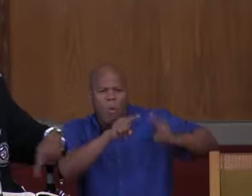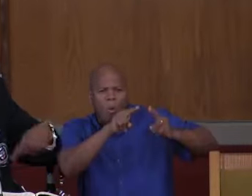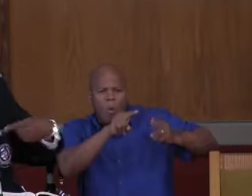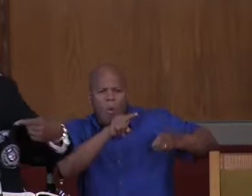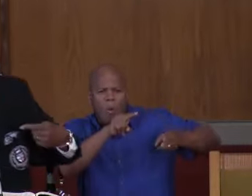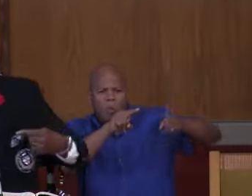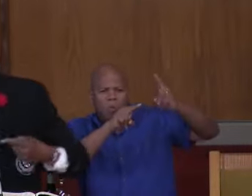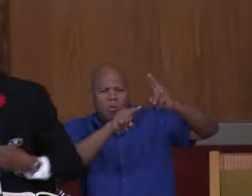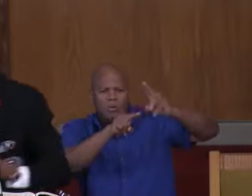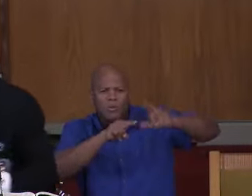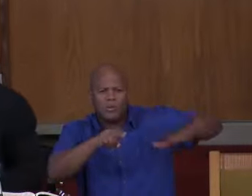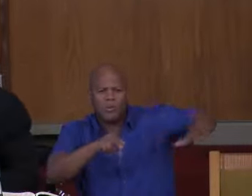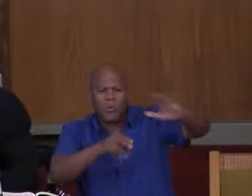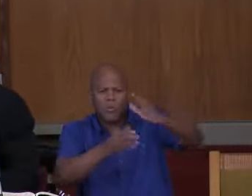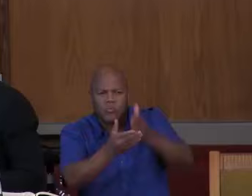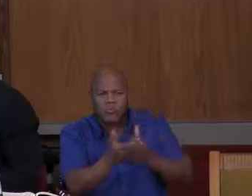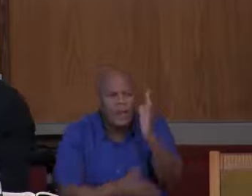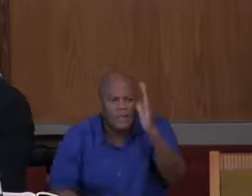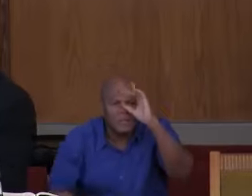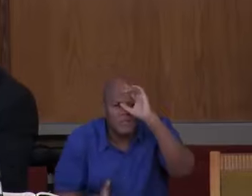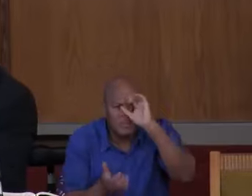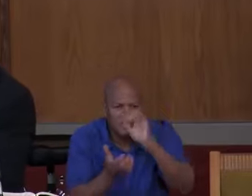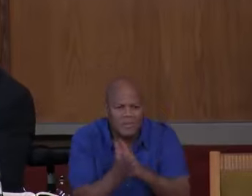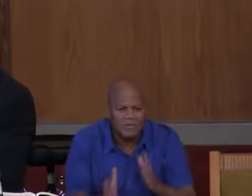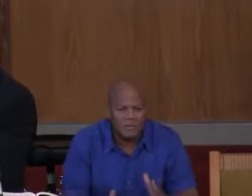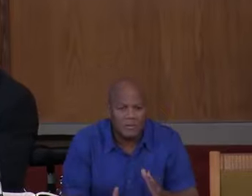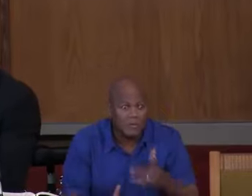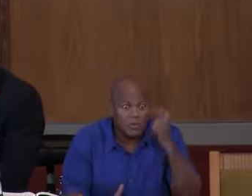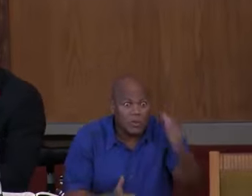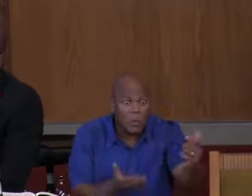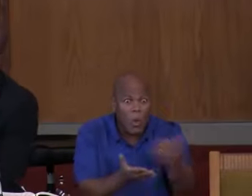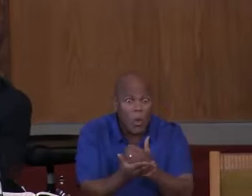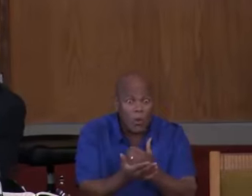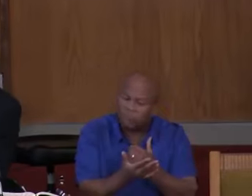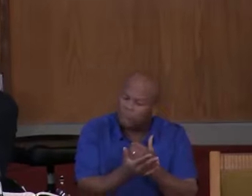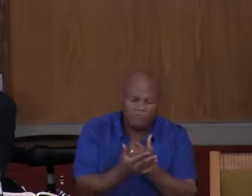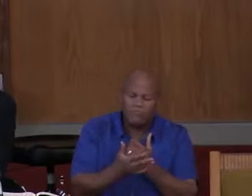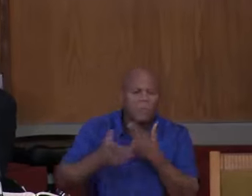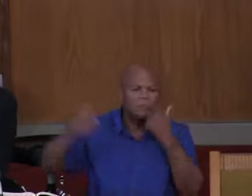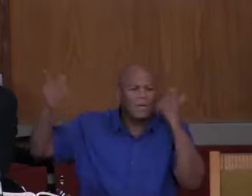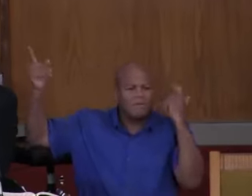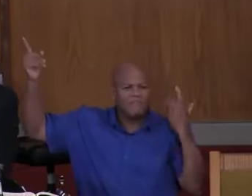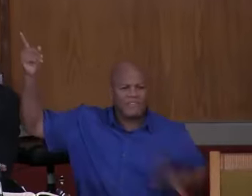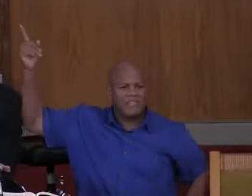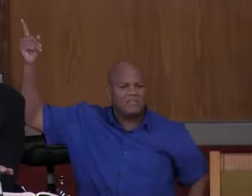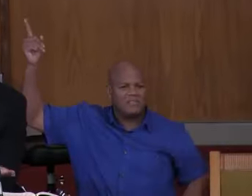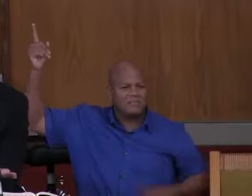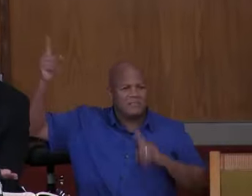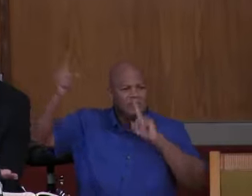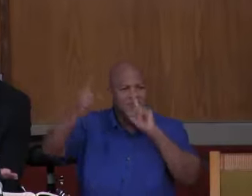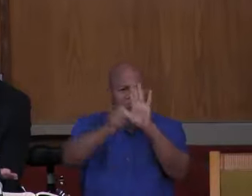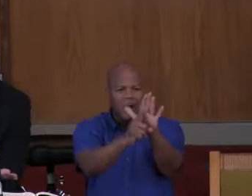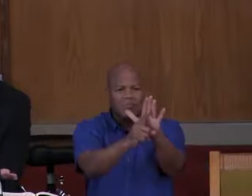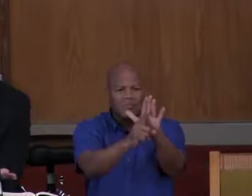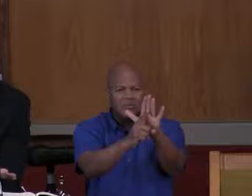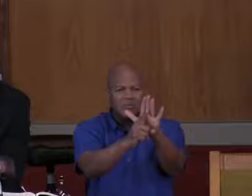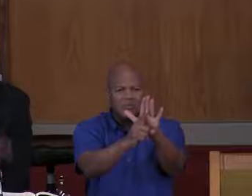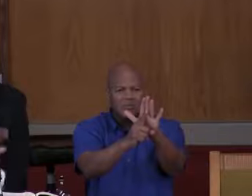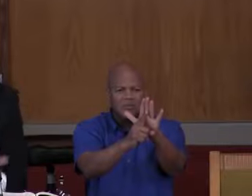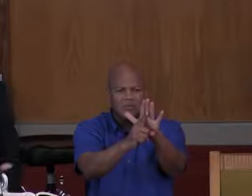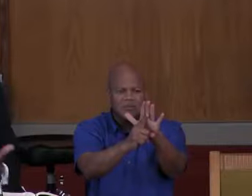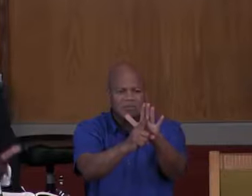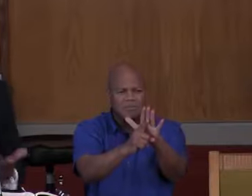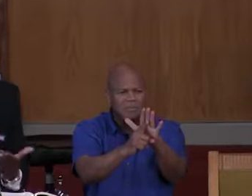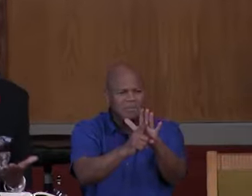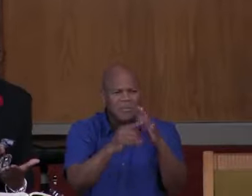That's your right as a believer, not because you earned it, but because God promised it. Come on, somebody.